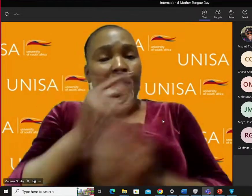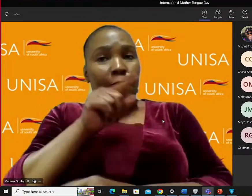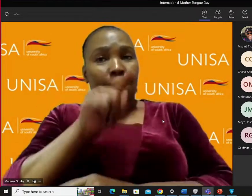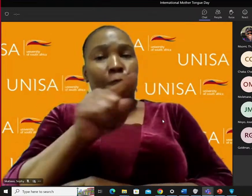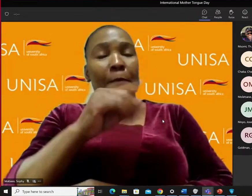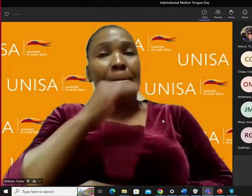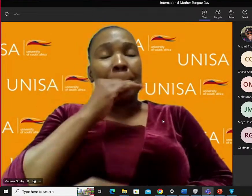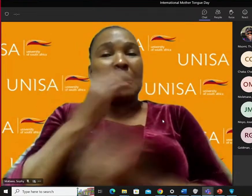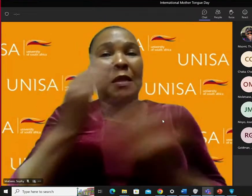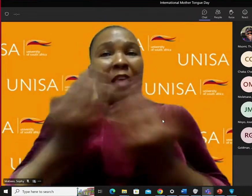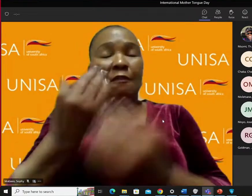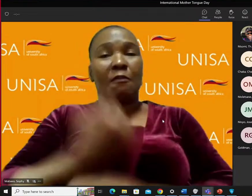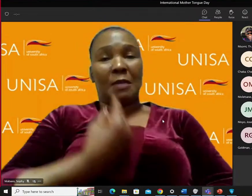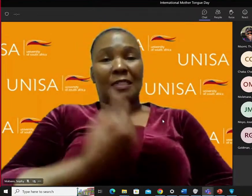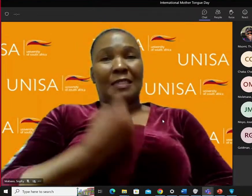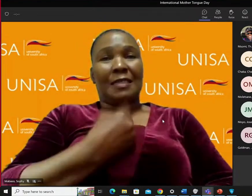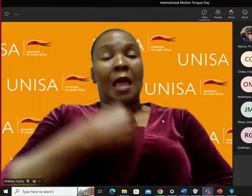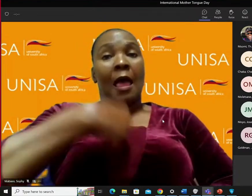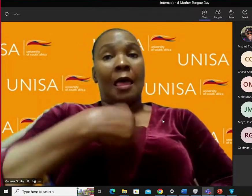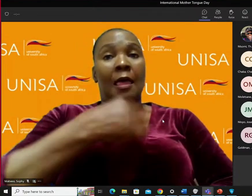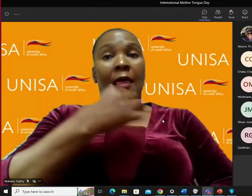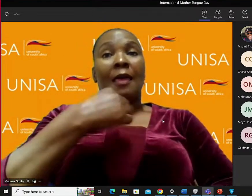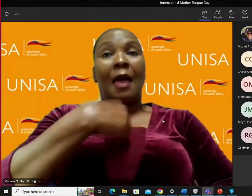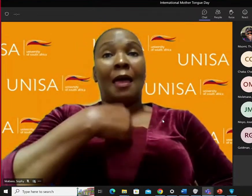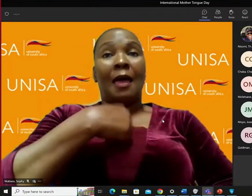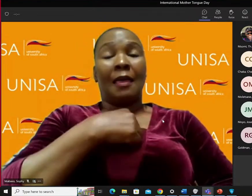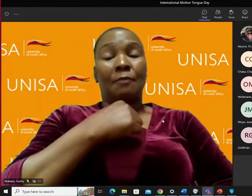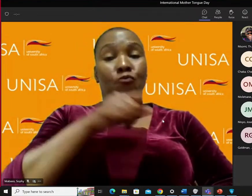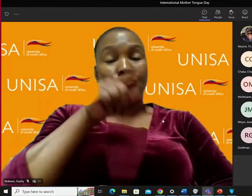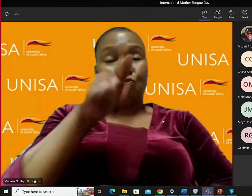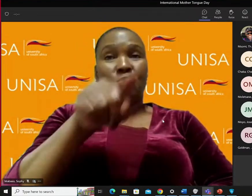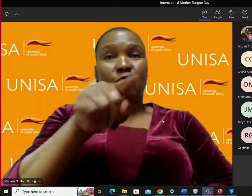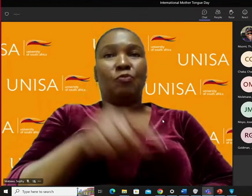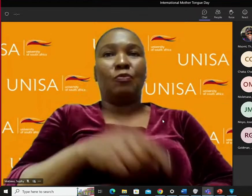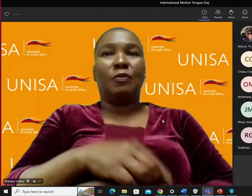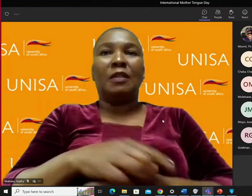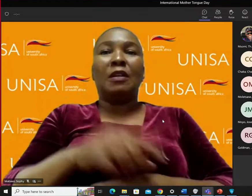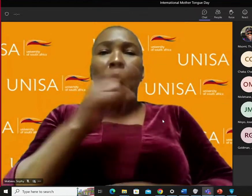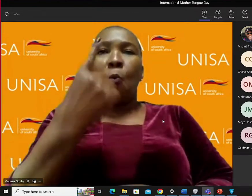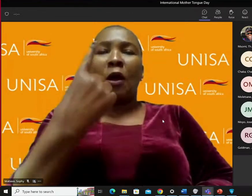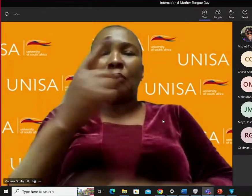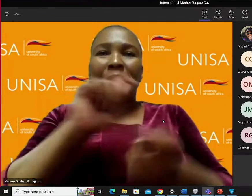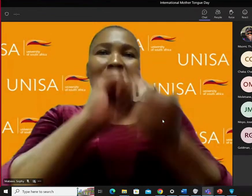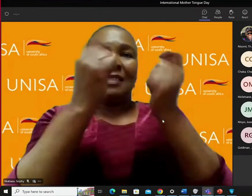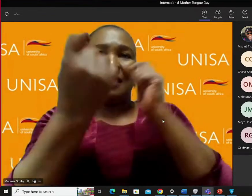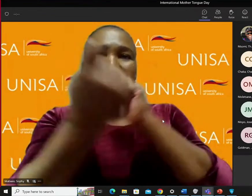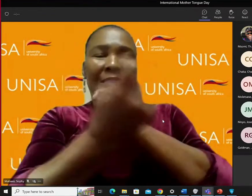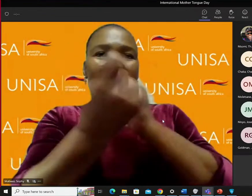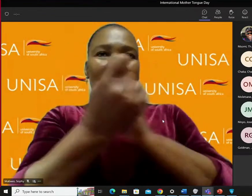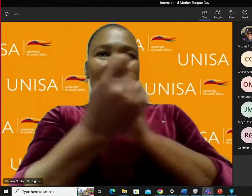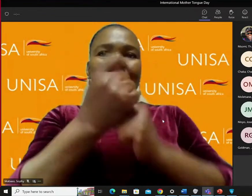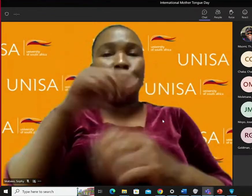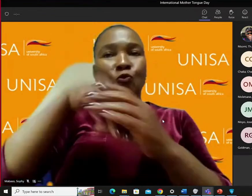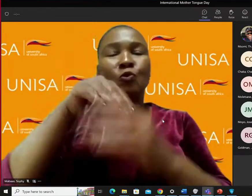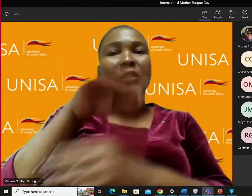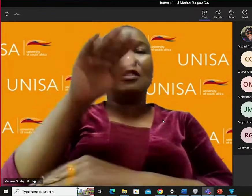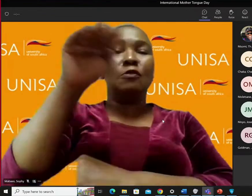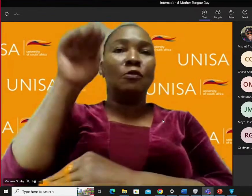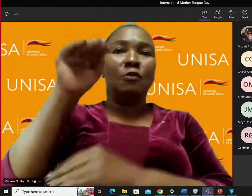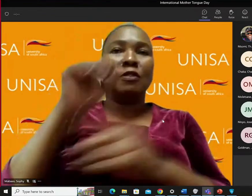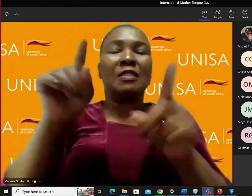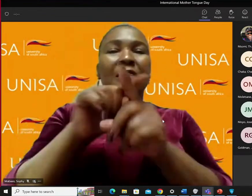I am you. That is the story of We Are One. We Are One was translated initially to isiZulu as